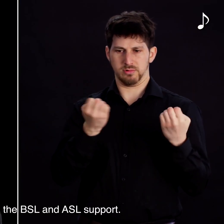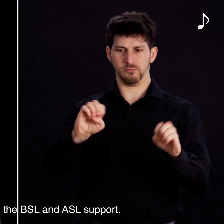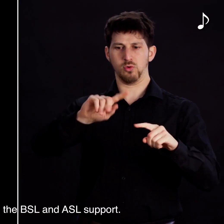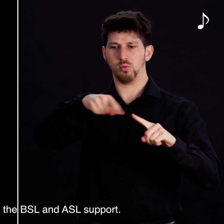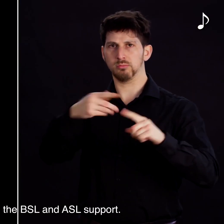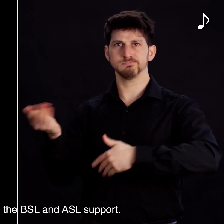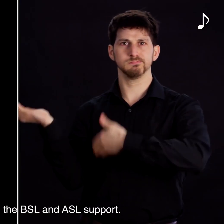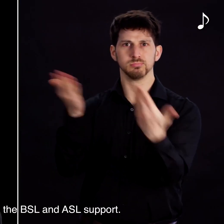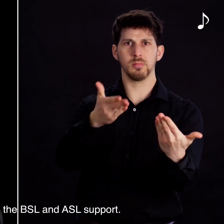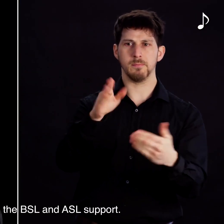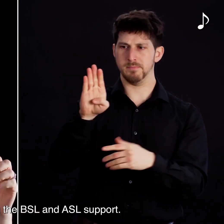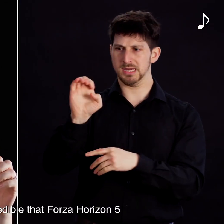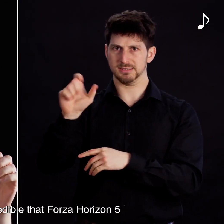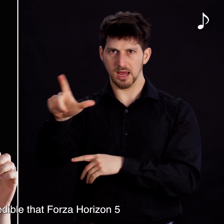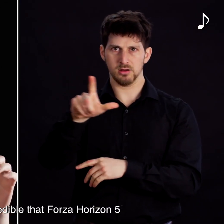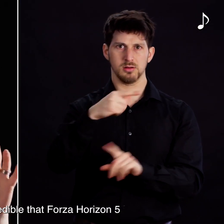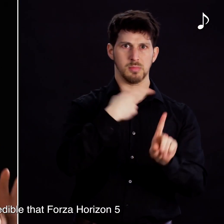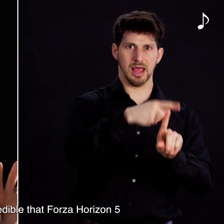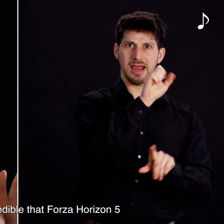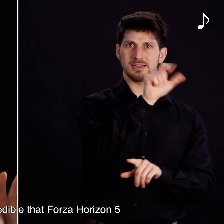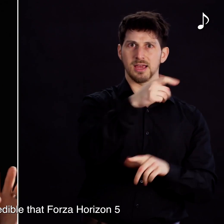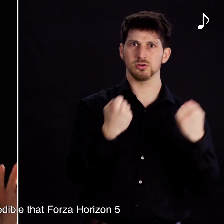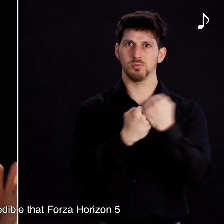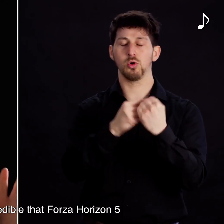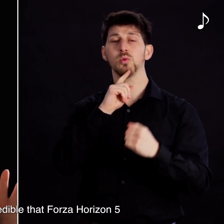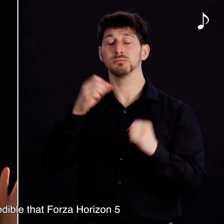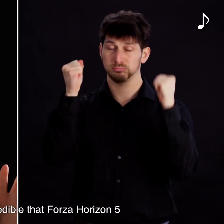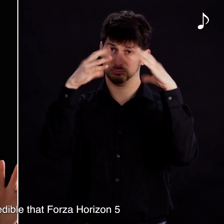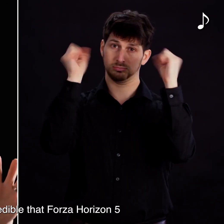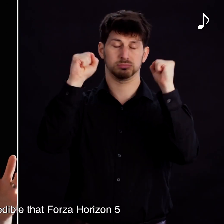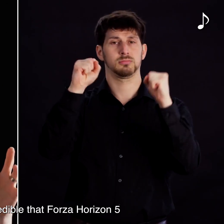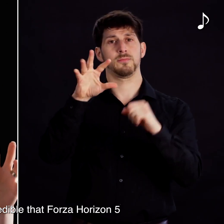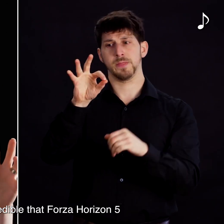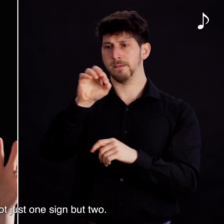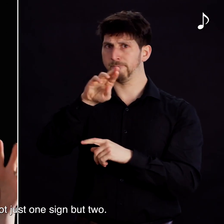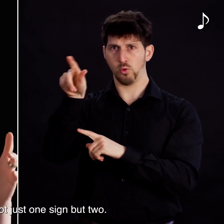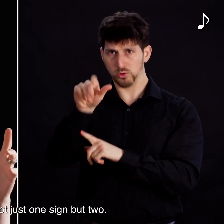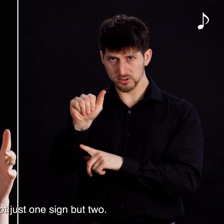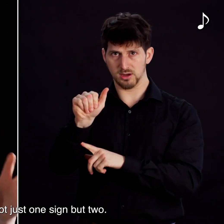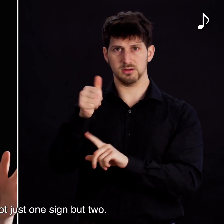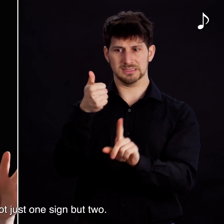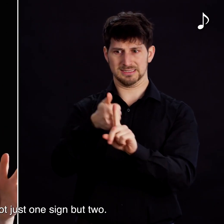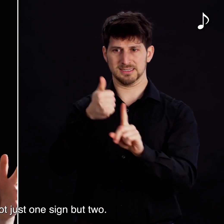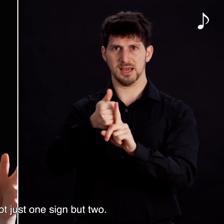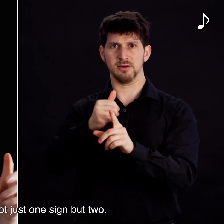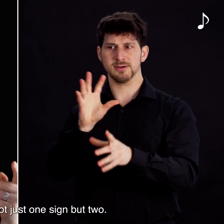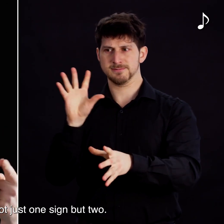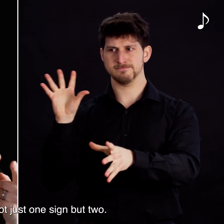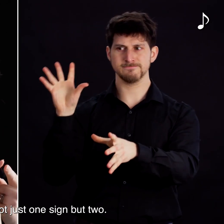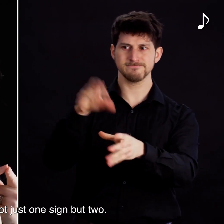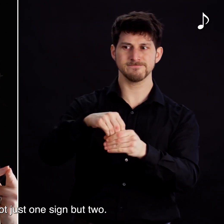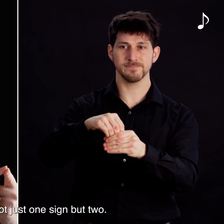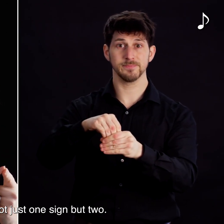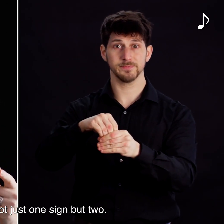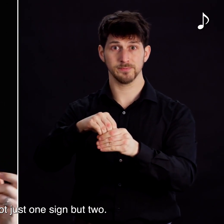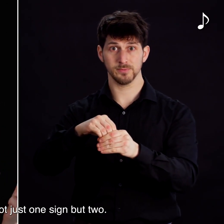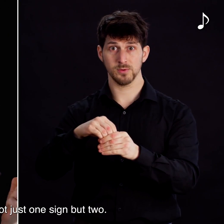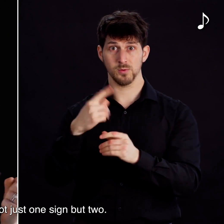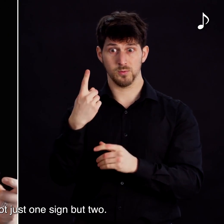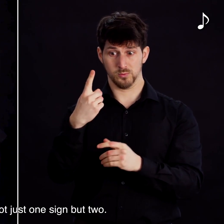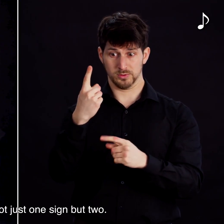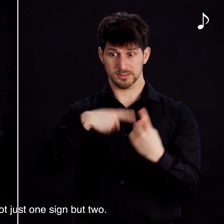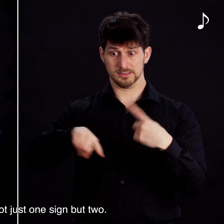the BSL and ASL support. I think it is so incredible that Forza Horizon 5 is embedding not just one